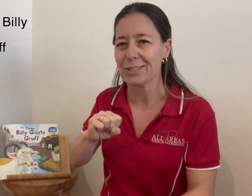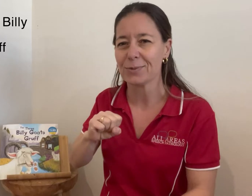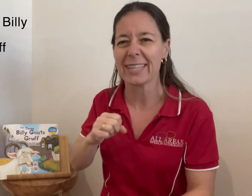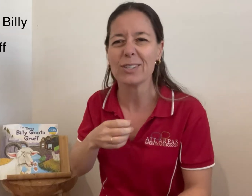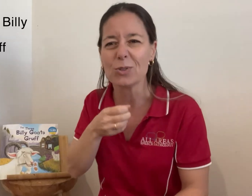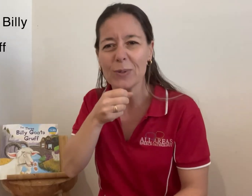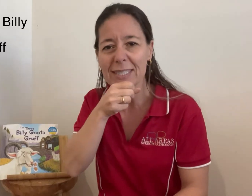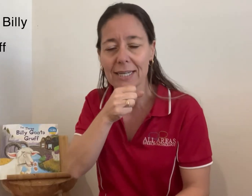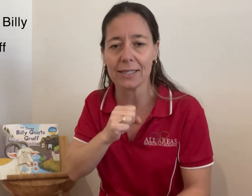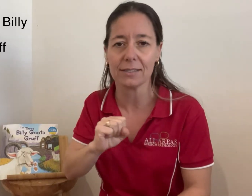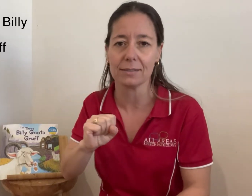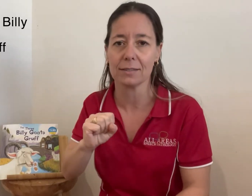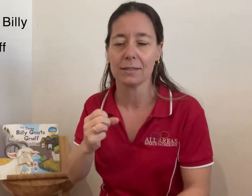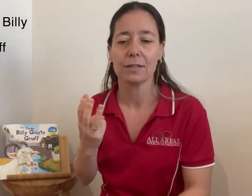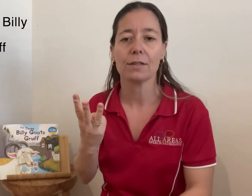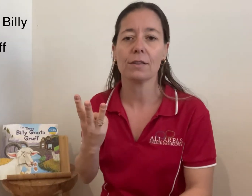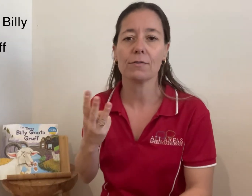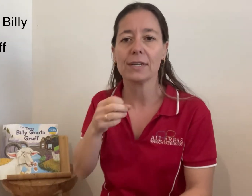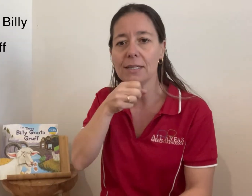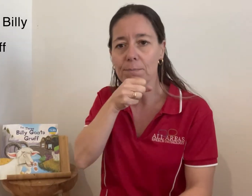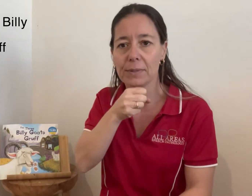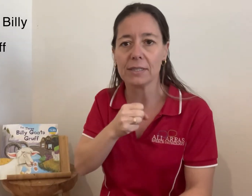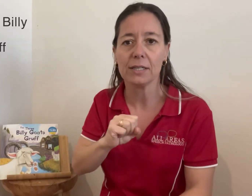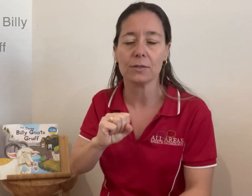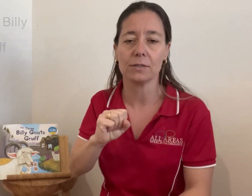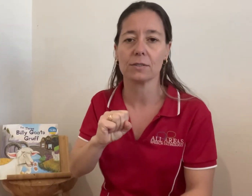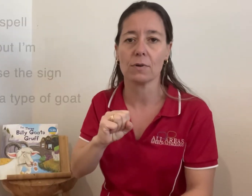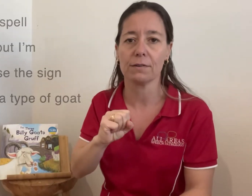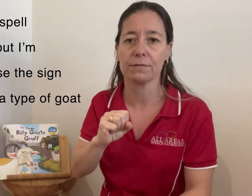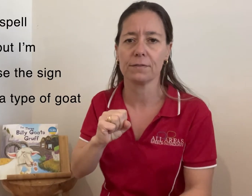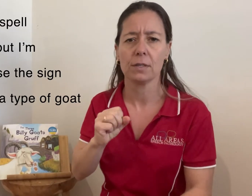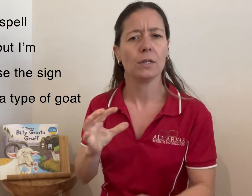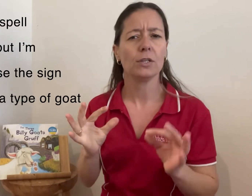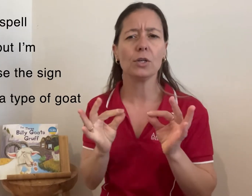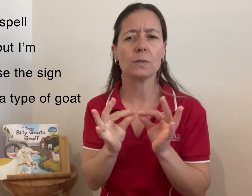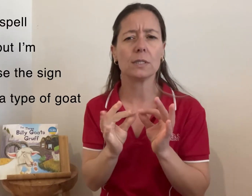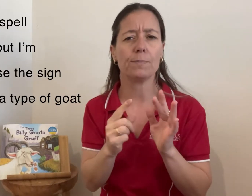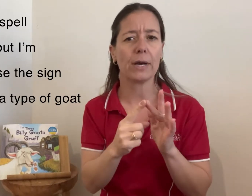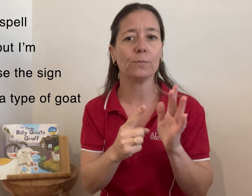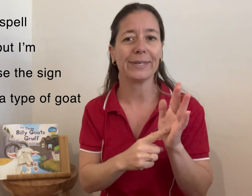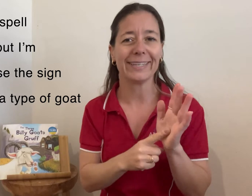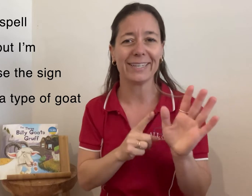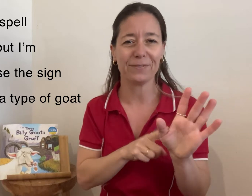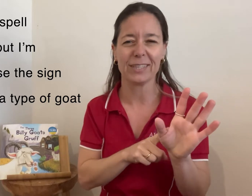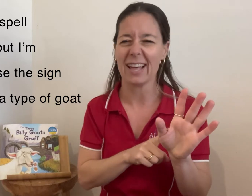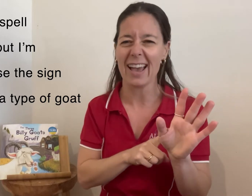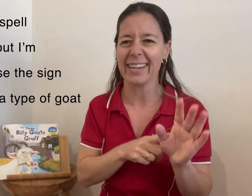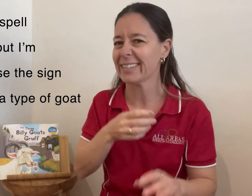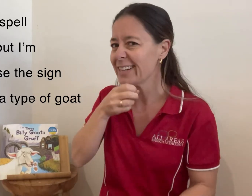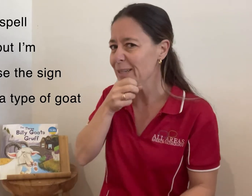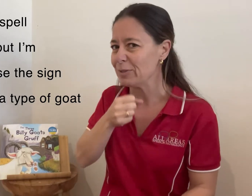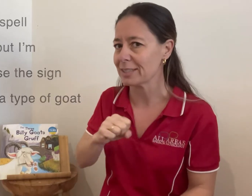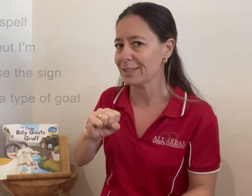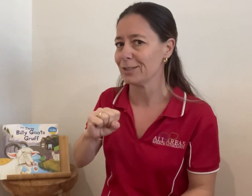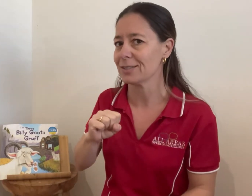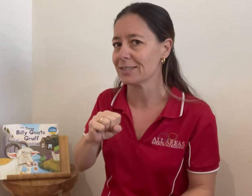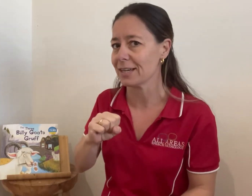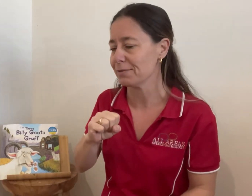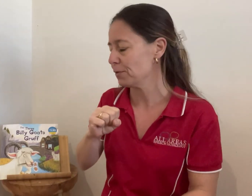little twist at the end. The Three Billy Goats Gruff. You could spell Billy if you'd like. I'm just going to use the sign for